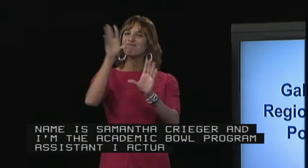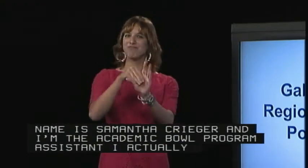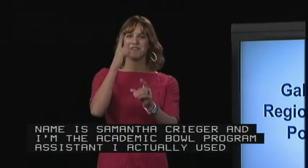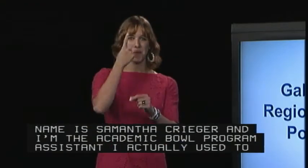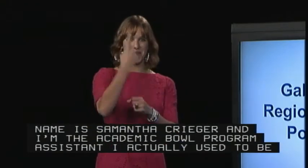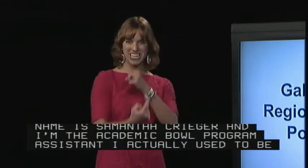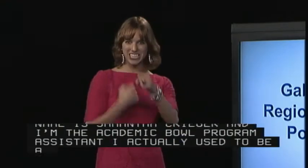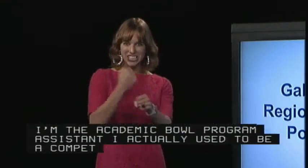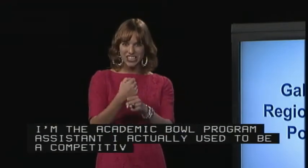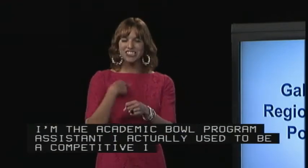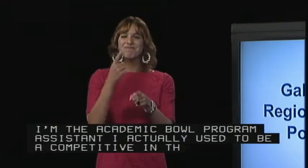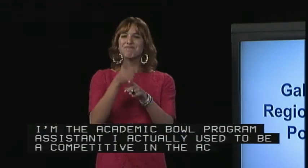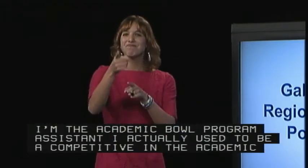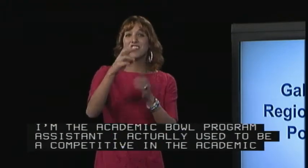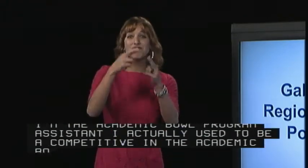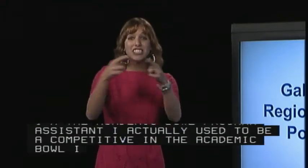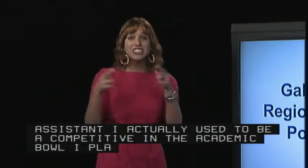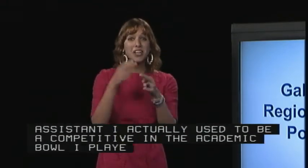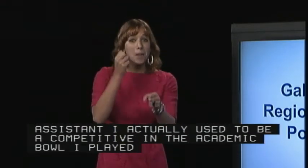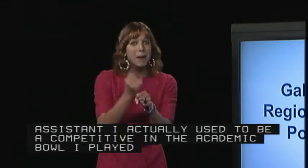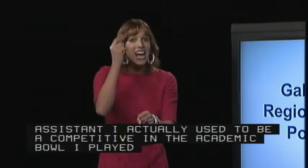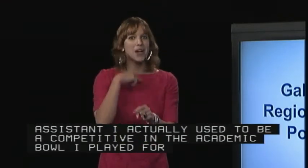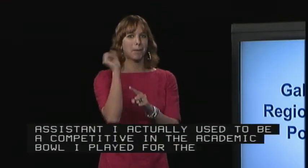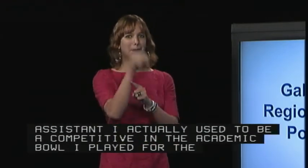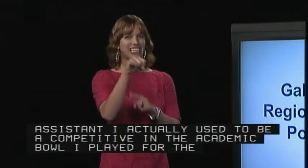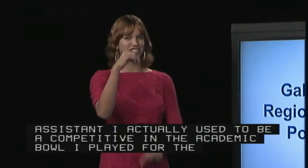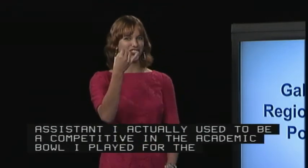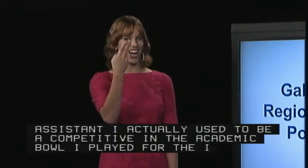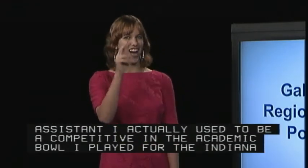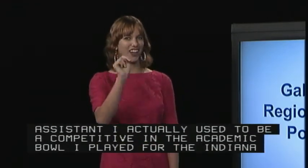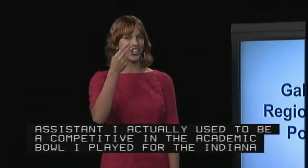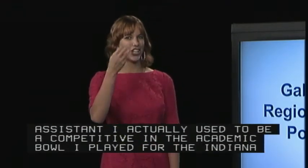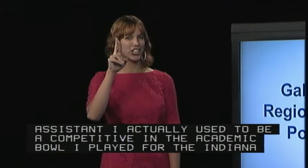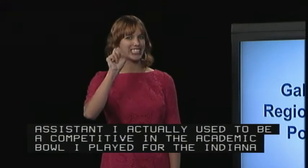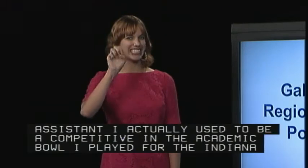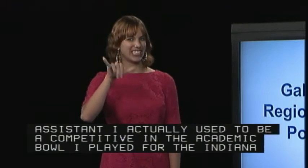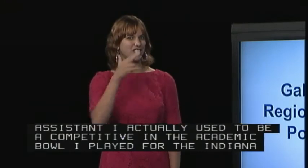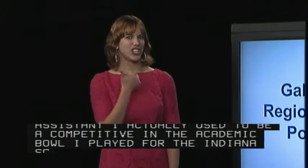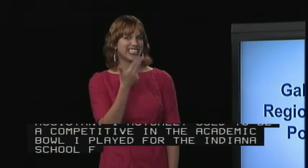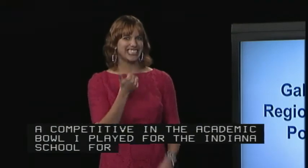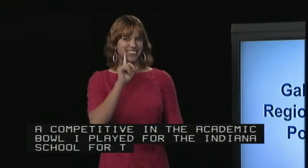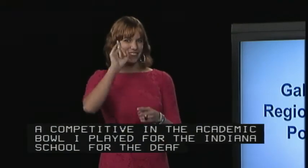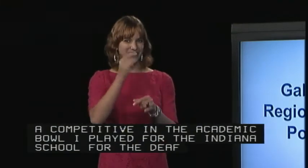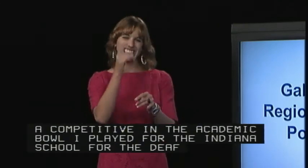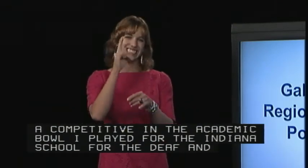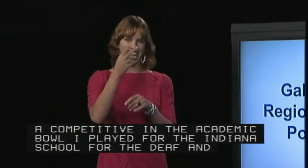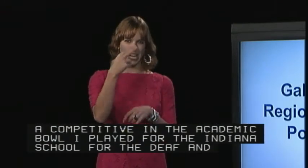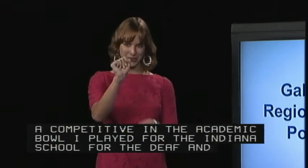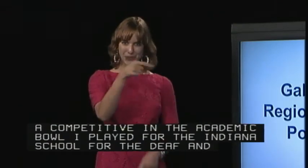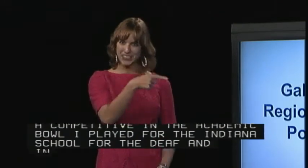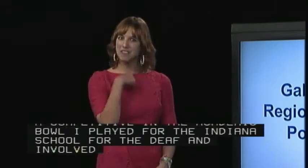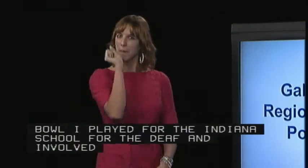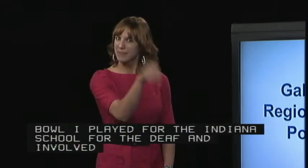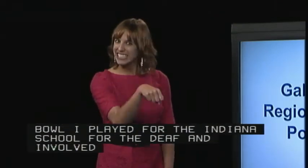Deaf and was involved in the Academic Bowl for 1 year. We won our regionals by beating John Hersey High